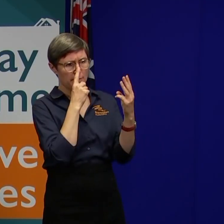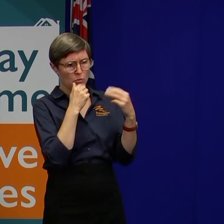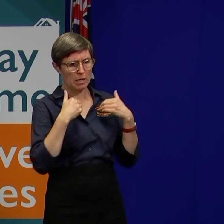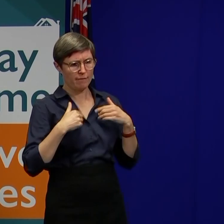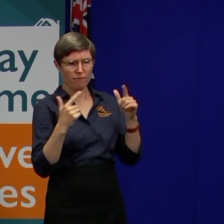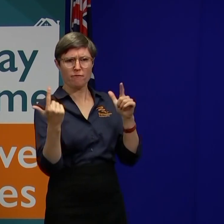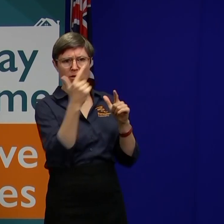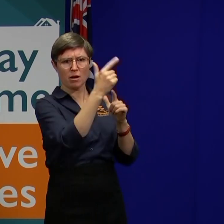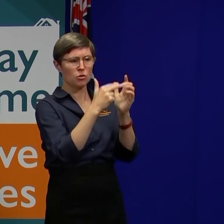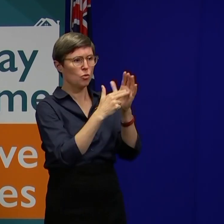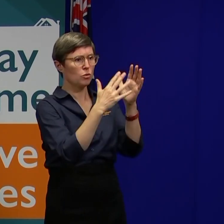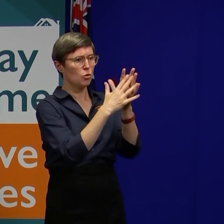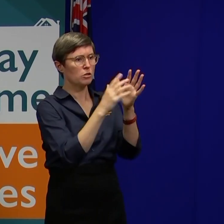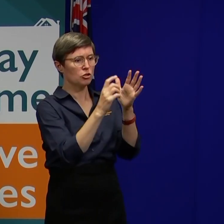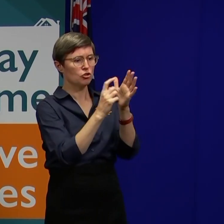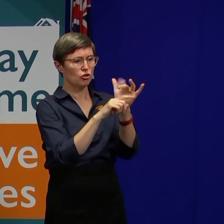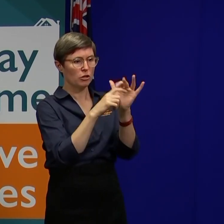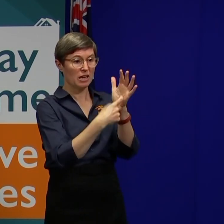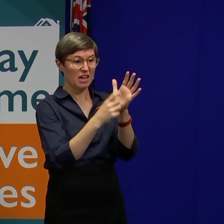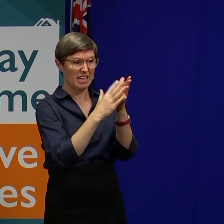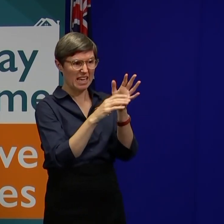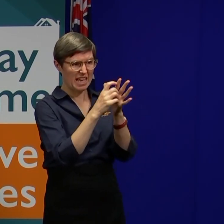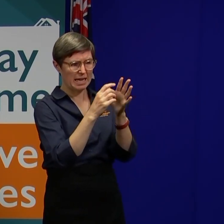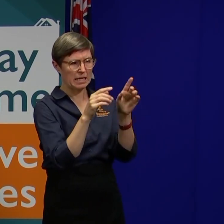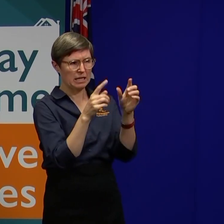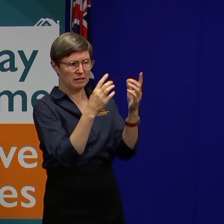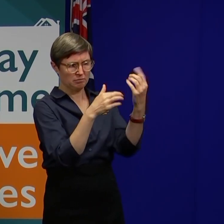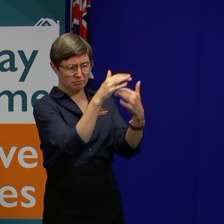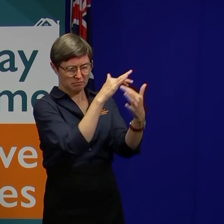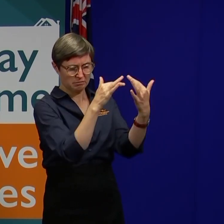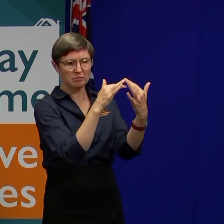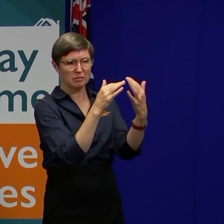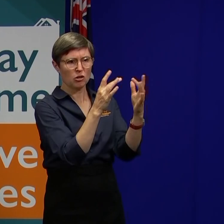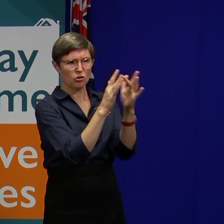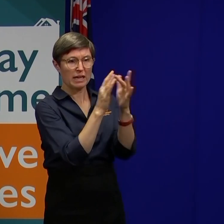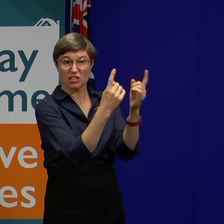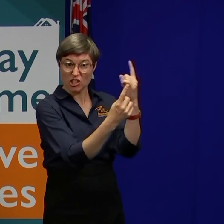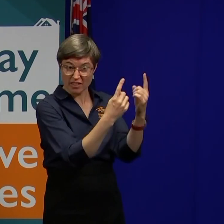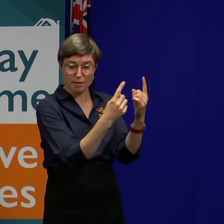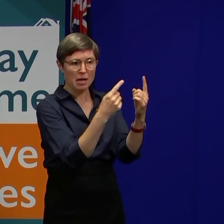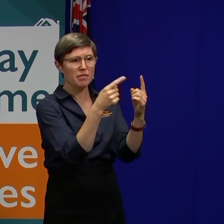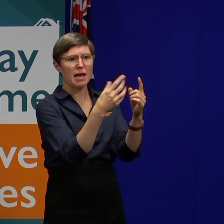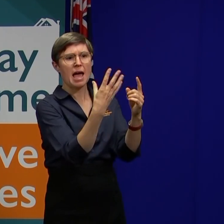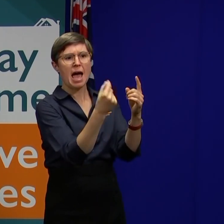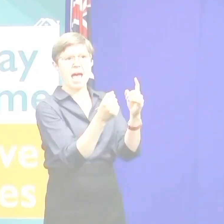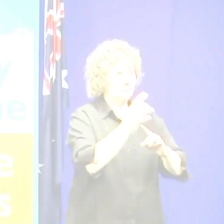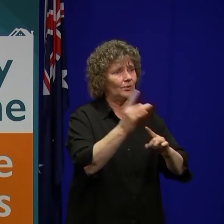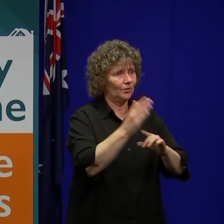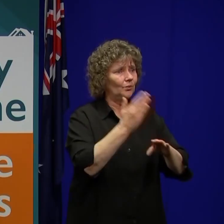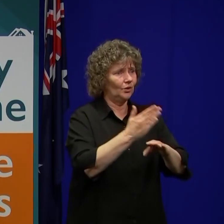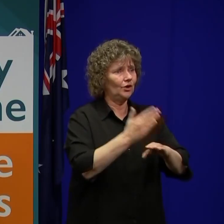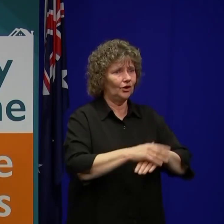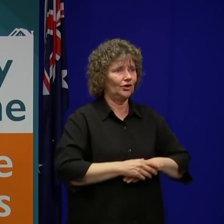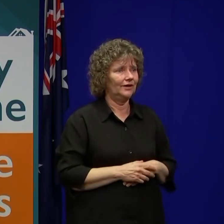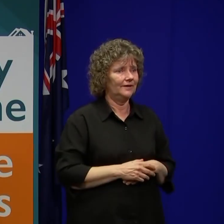Circular Head area who are all close contacts of each other. But they have an epidemiological link back to the Northwest Regional Hospital. The